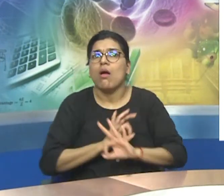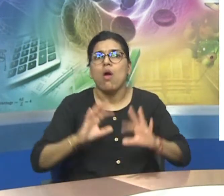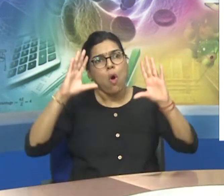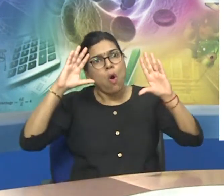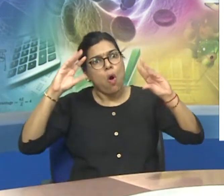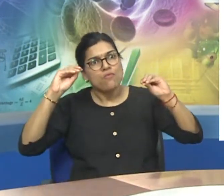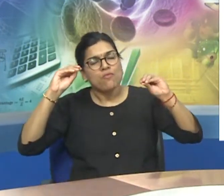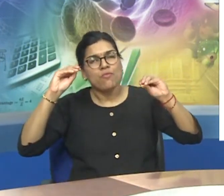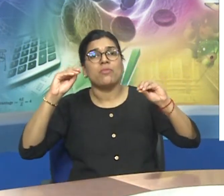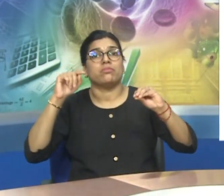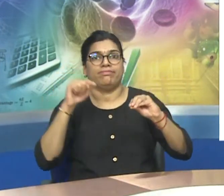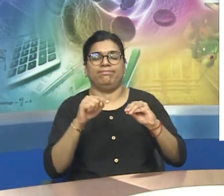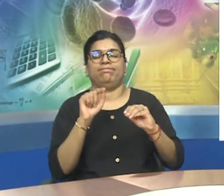sleep.